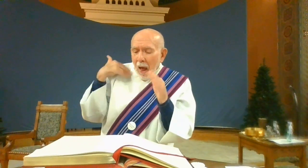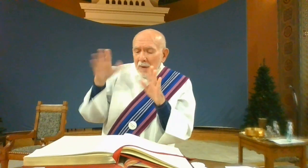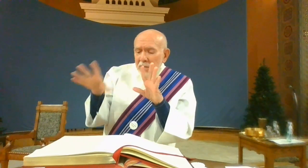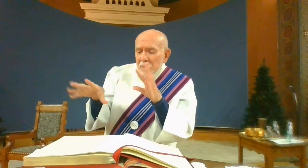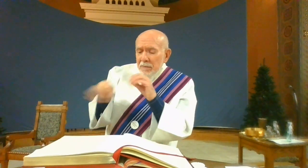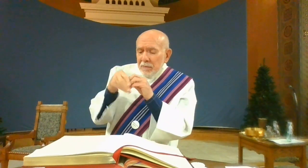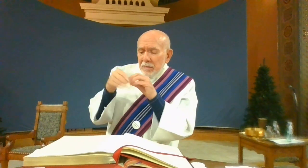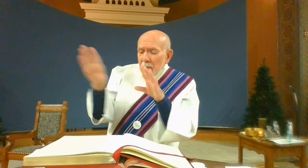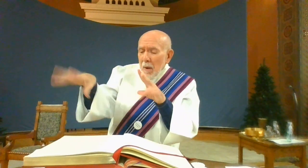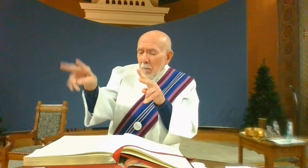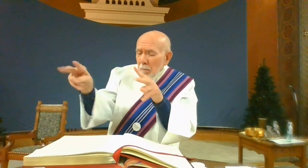And behold,